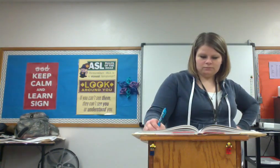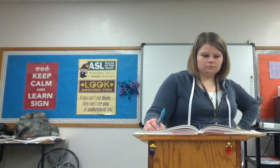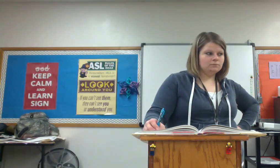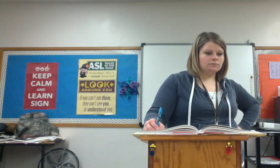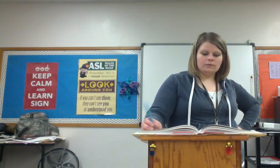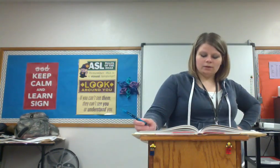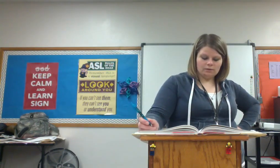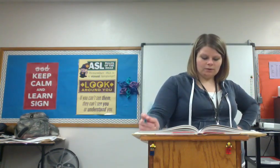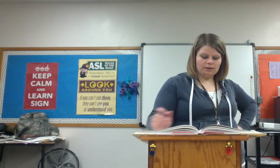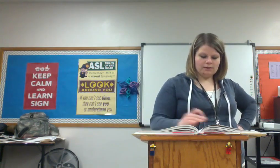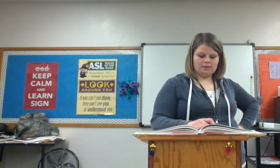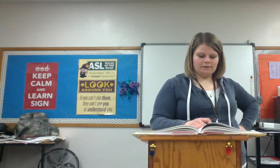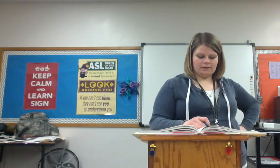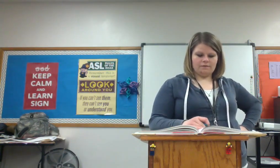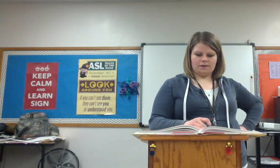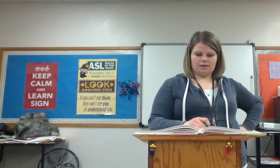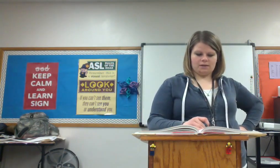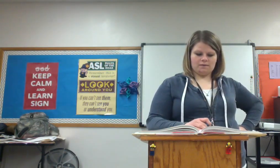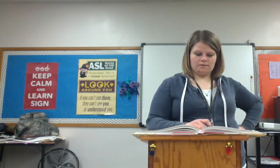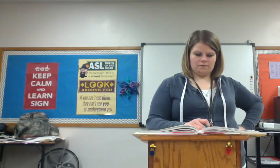171. 175.